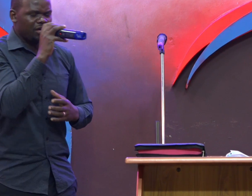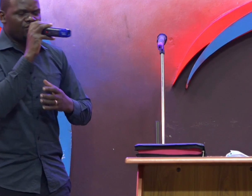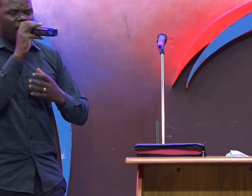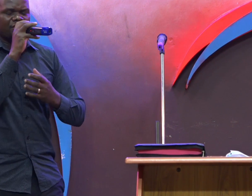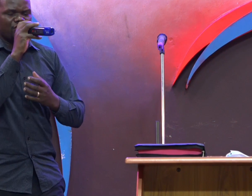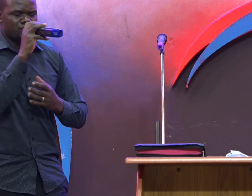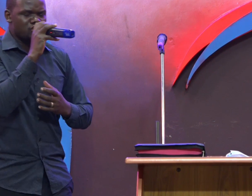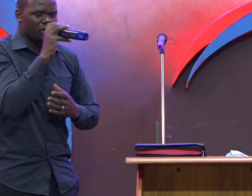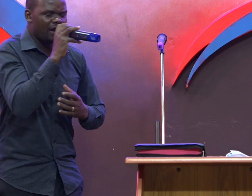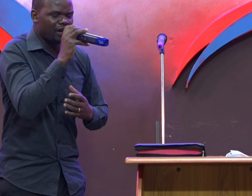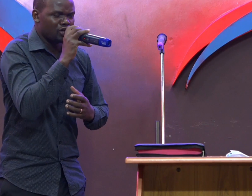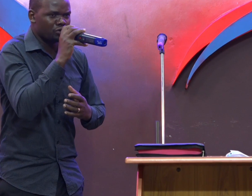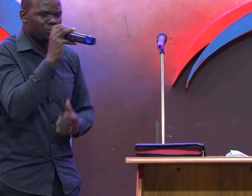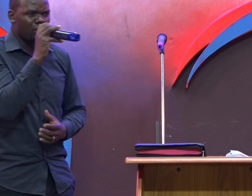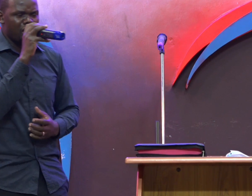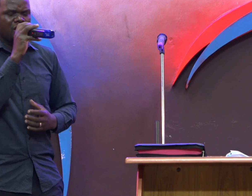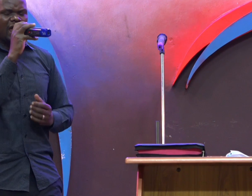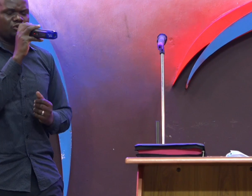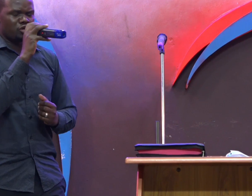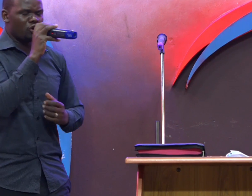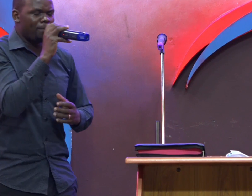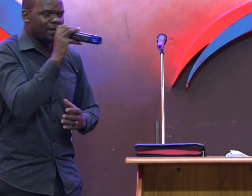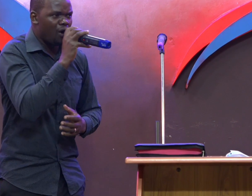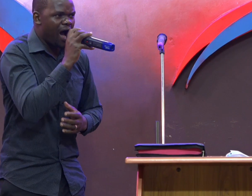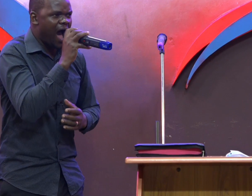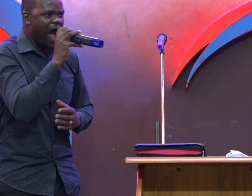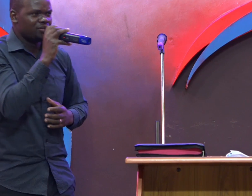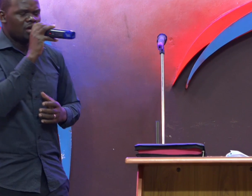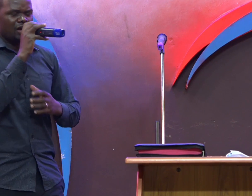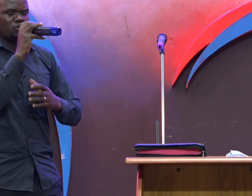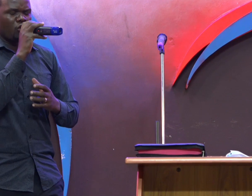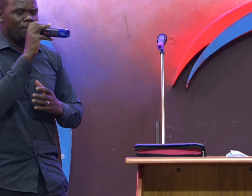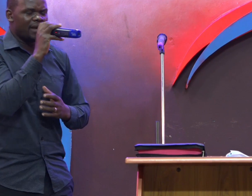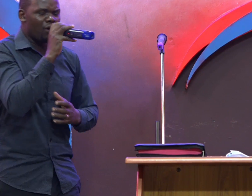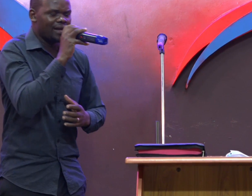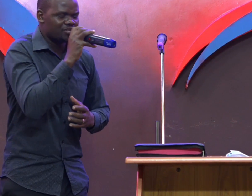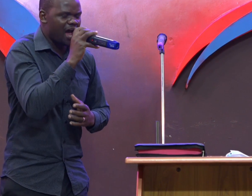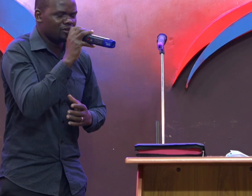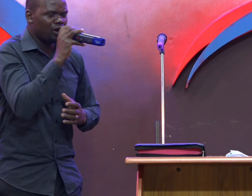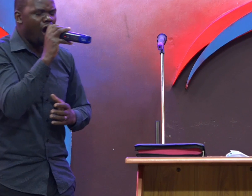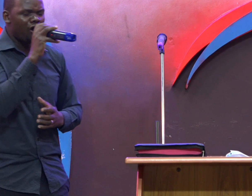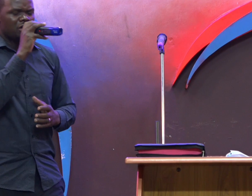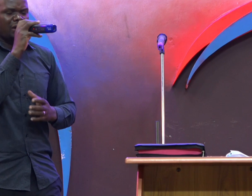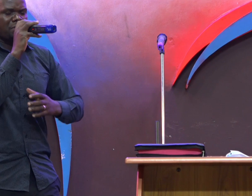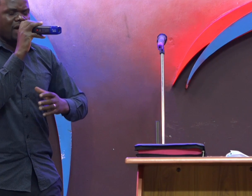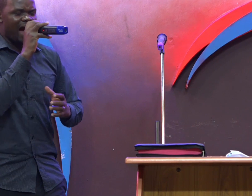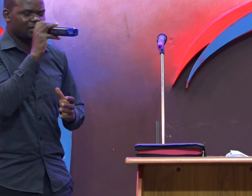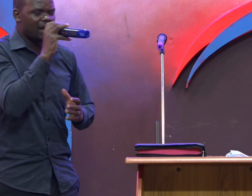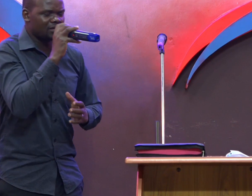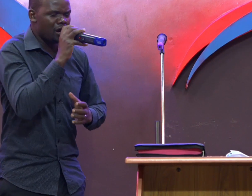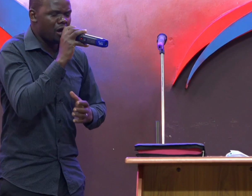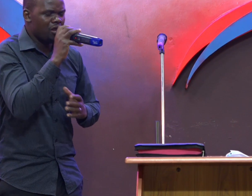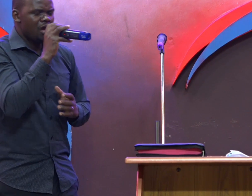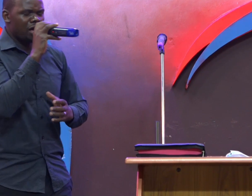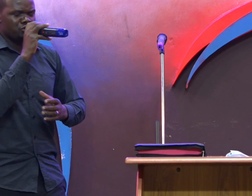encounter, a divine visitation, Heavenly King of glory, that you reopen our eyes, that you open our understanding, O Lord, that we may